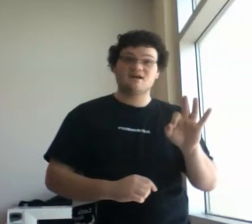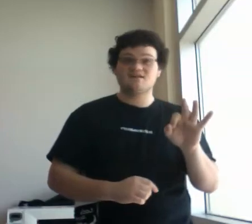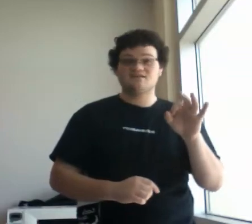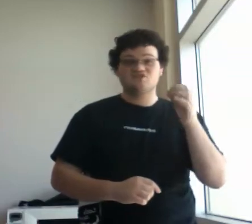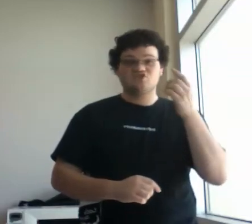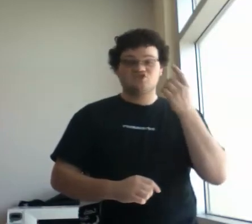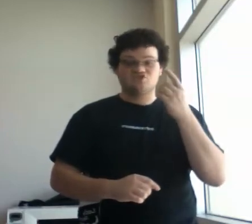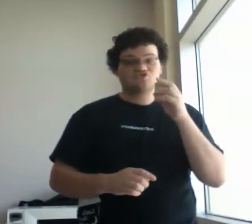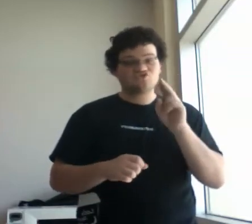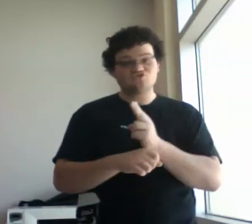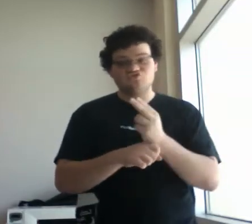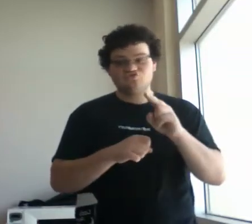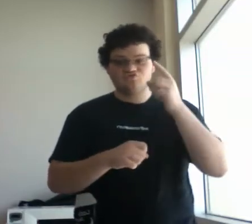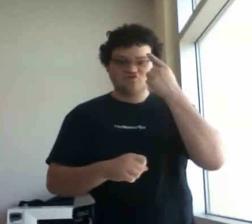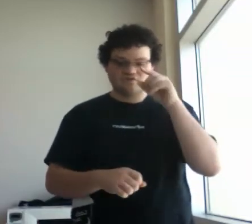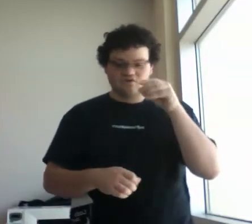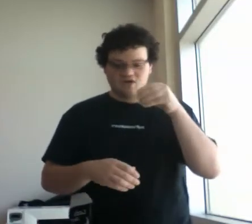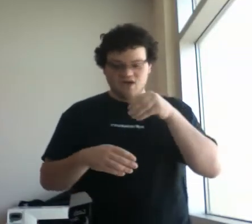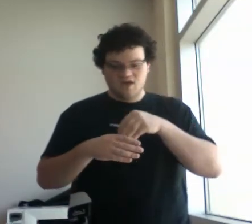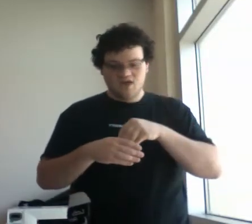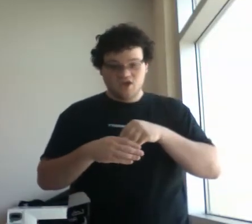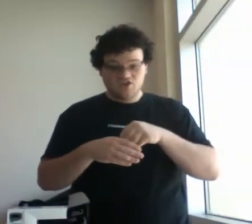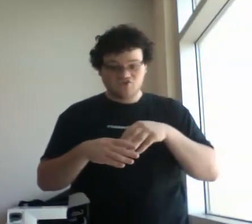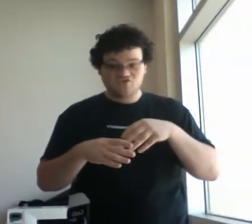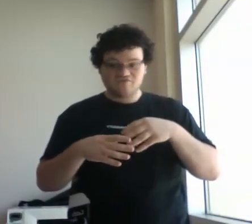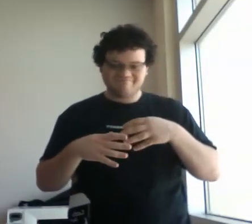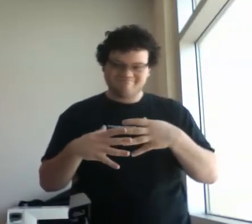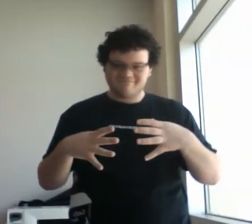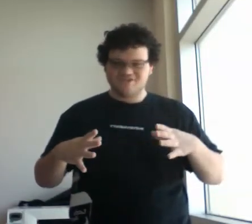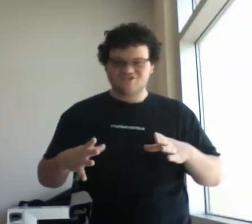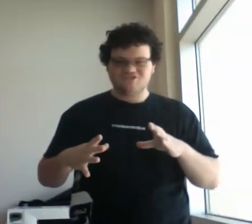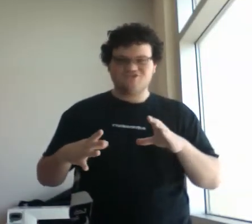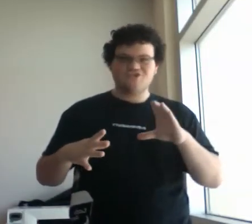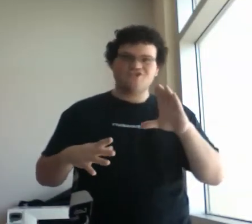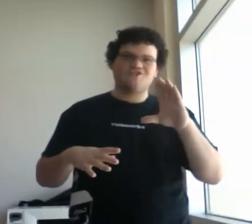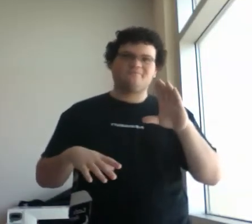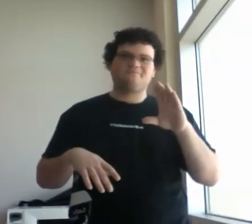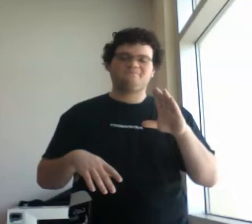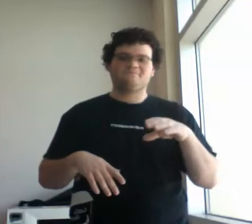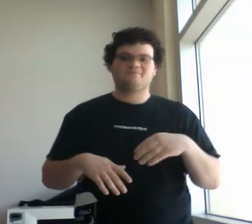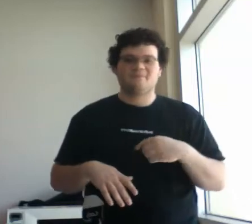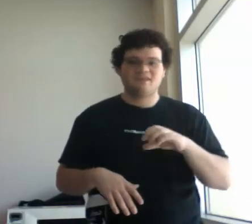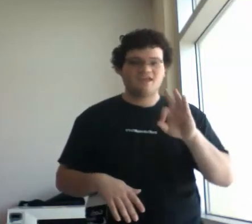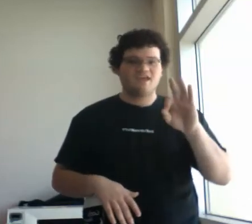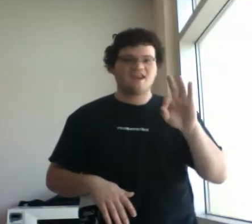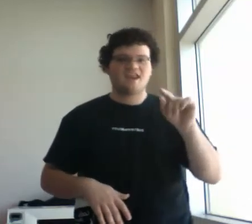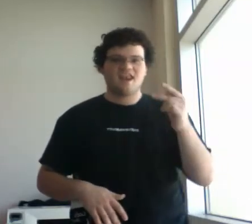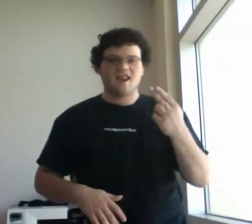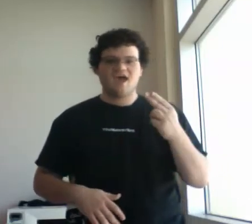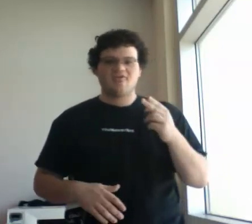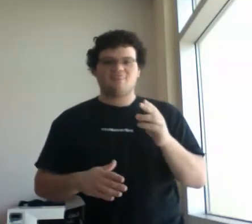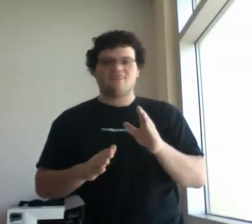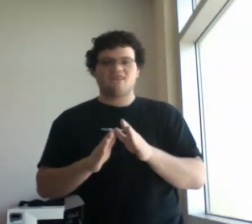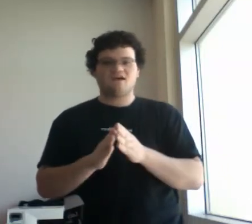that is your internal classification of diseases, 9th edition clinical modification, in case you were wondering what that